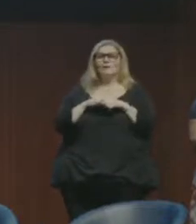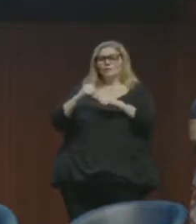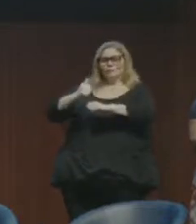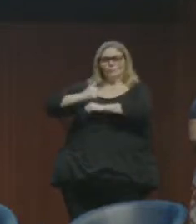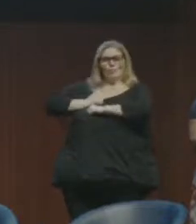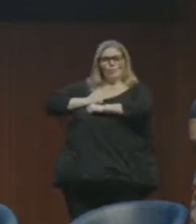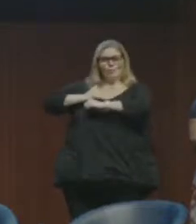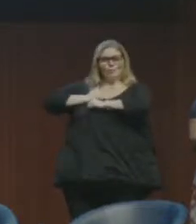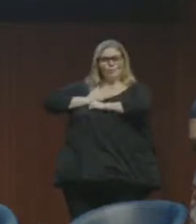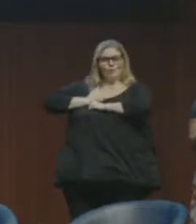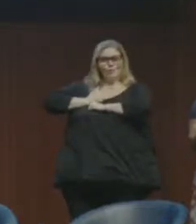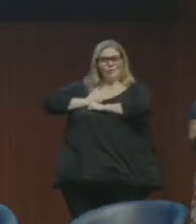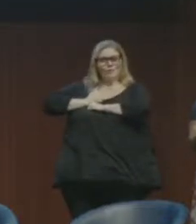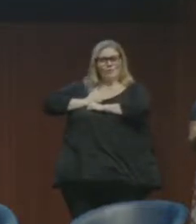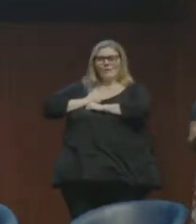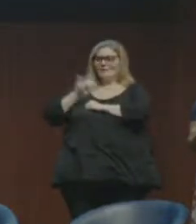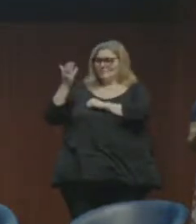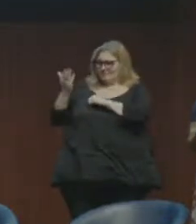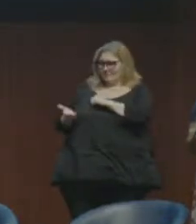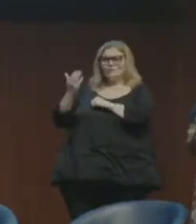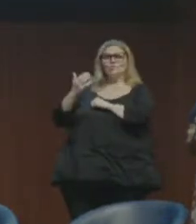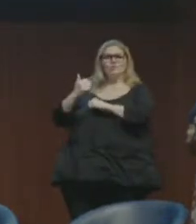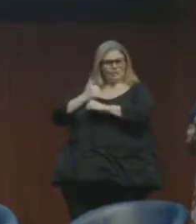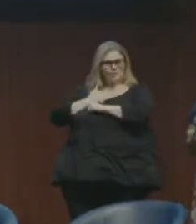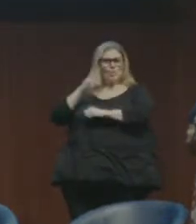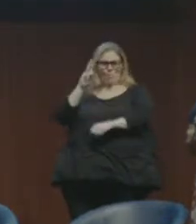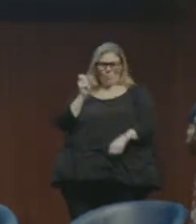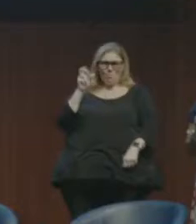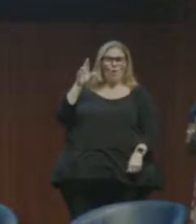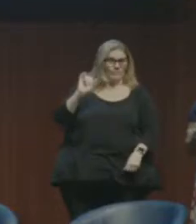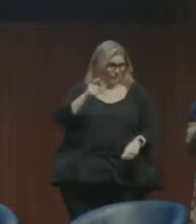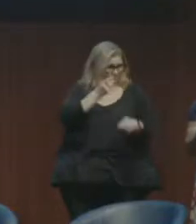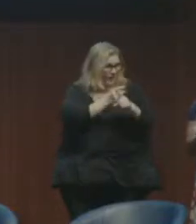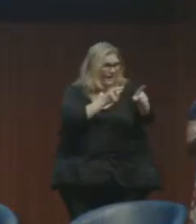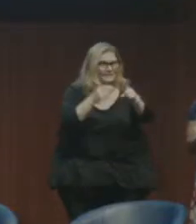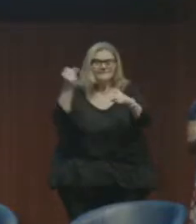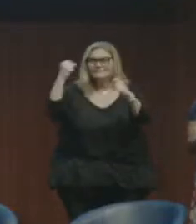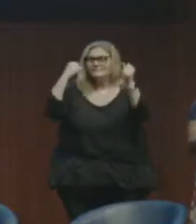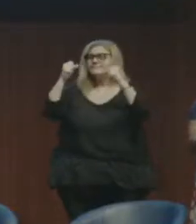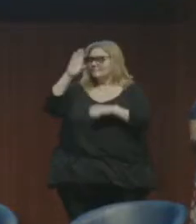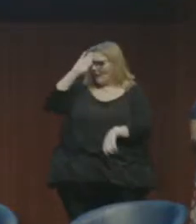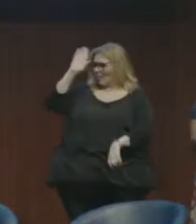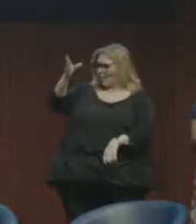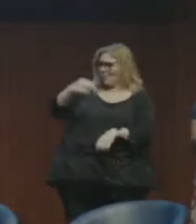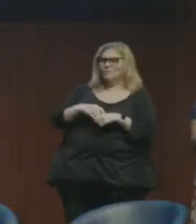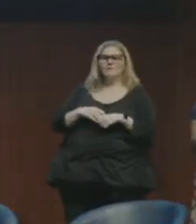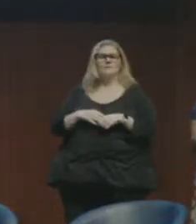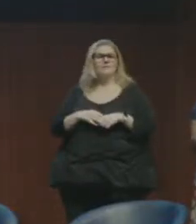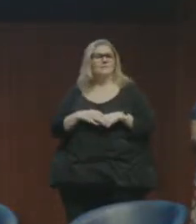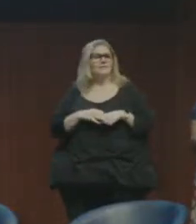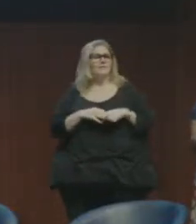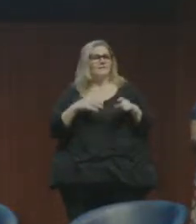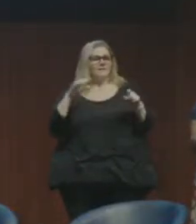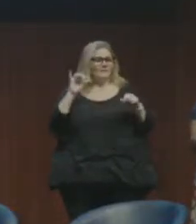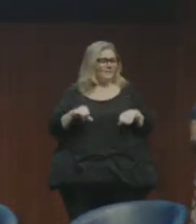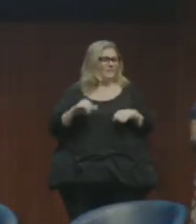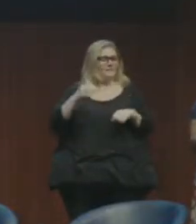soldier. She's a warrior. She's a warrior, right? Hello. Madre y